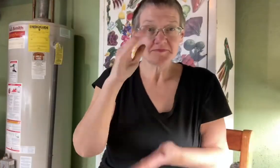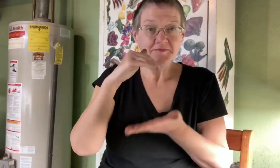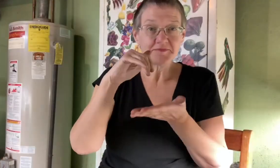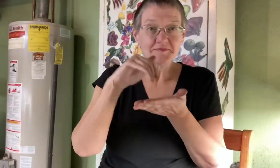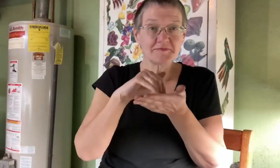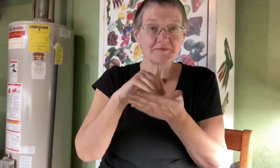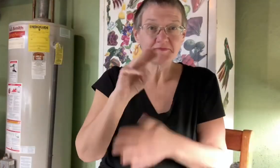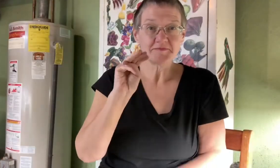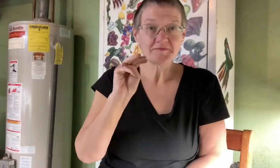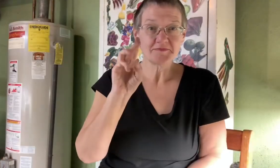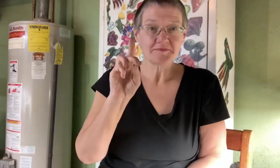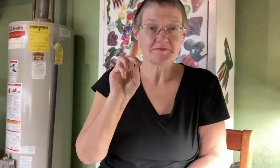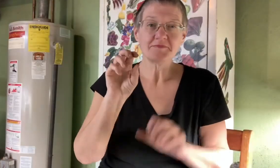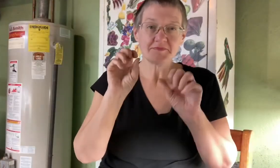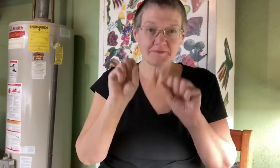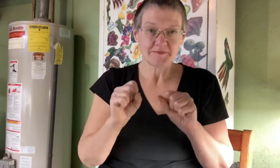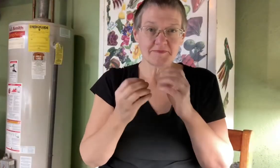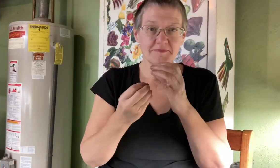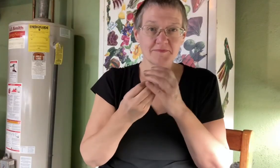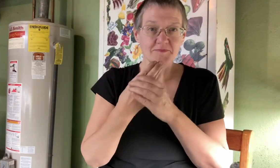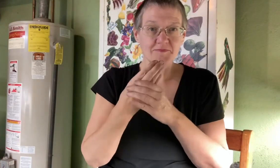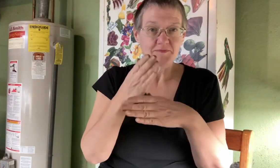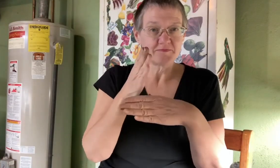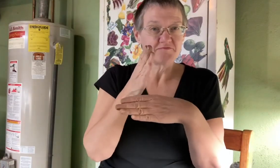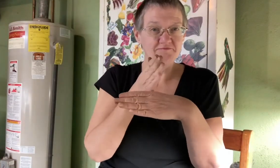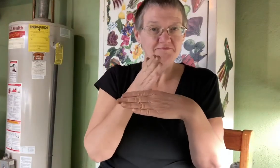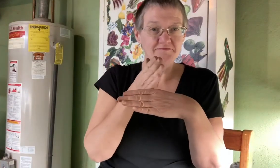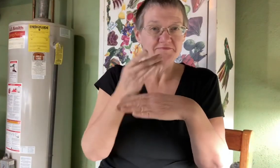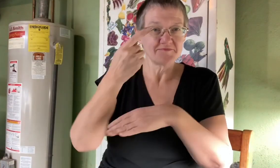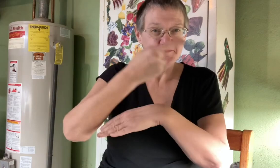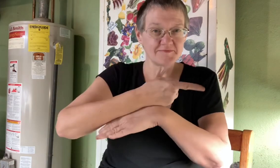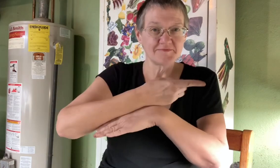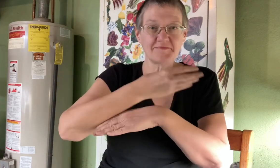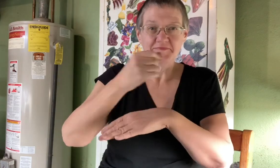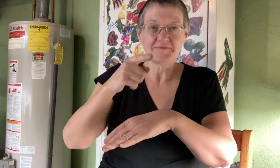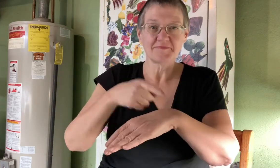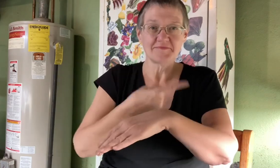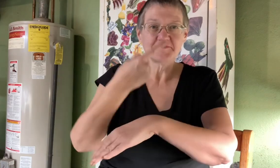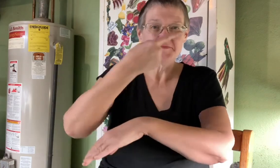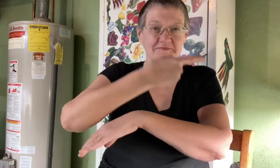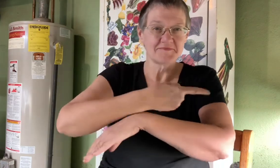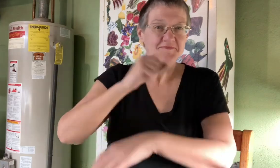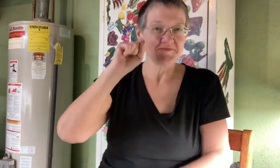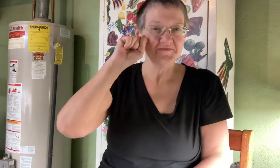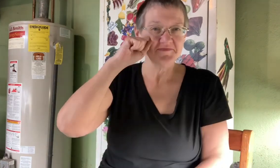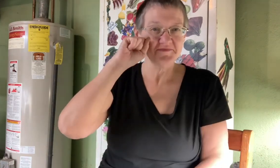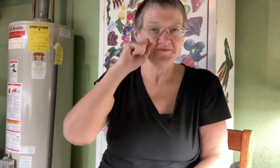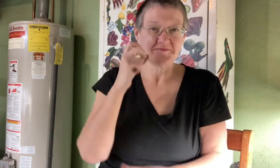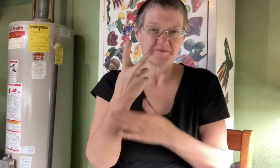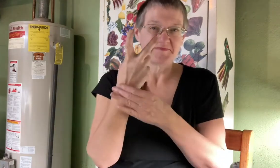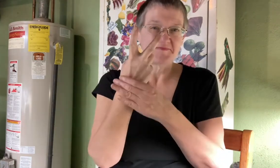Now here in north central Maryland, I can grow both intermediate day and long day onions.